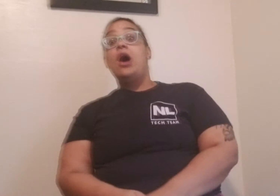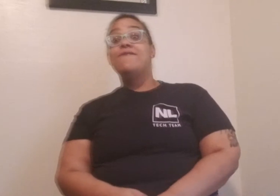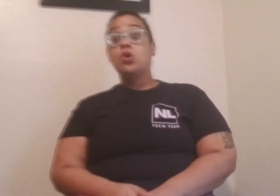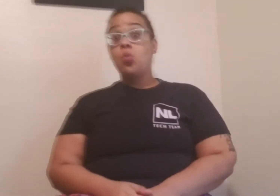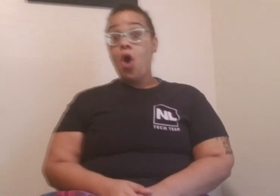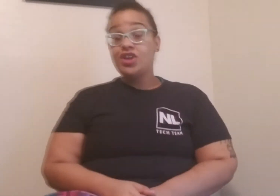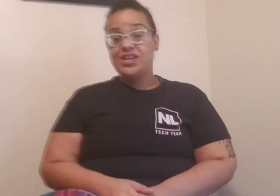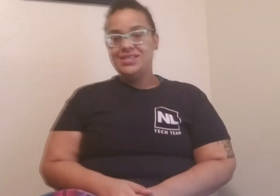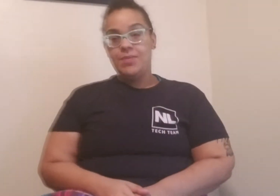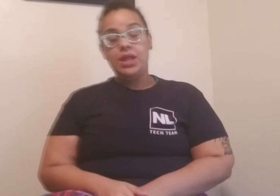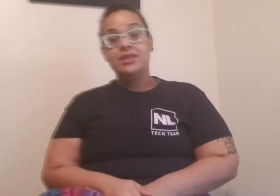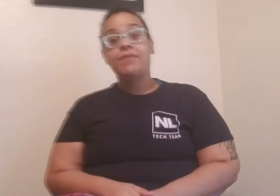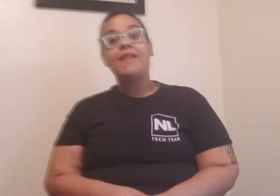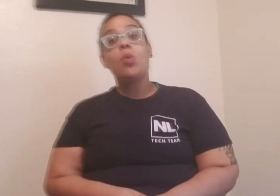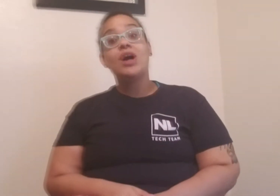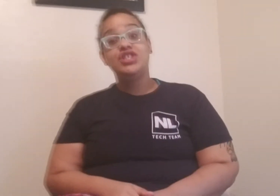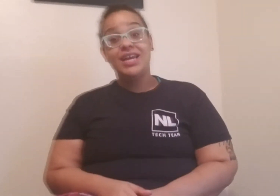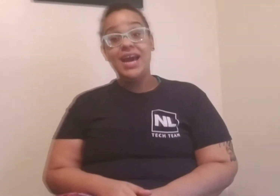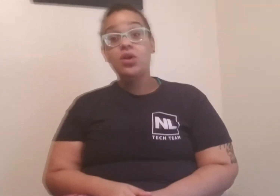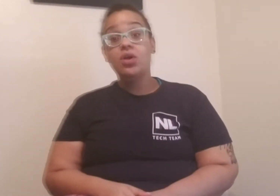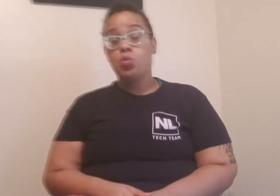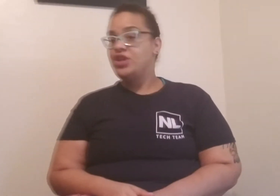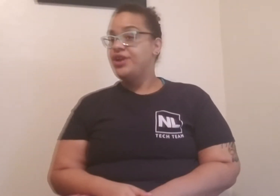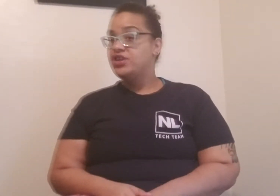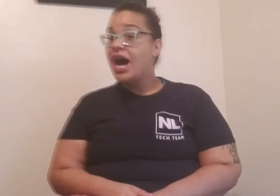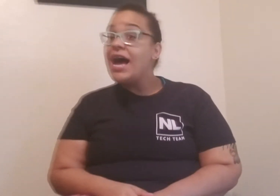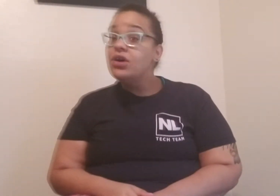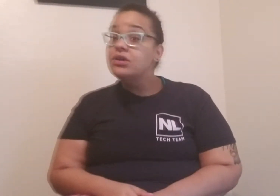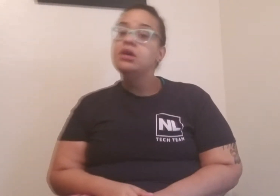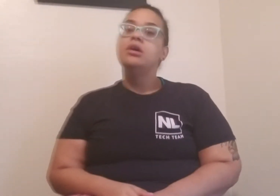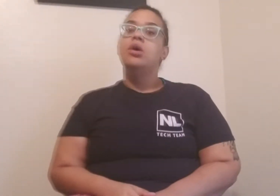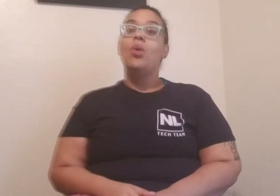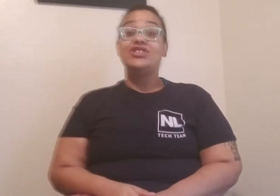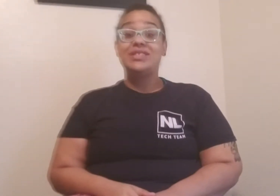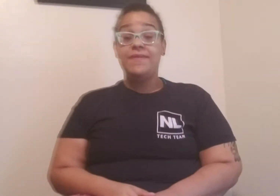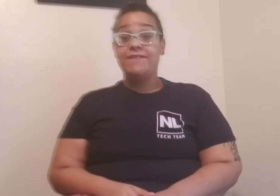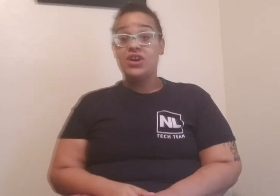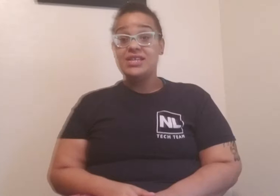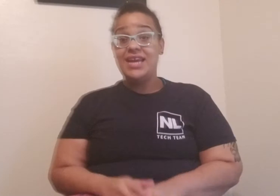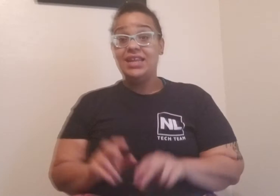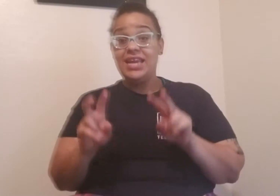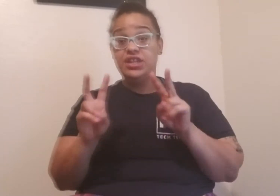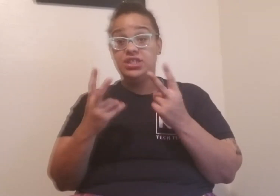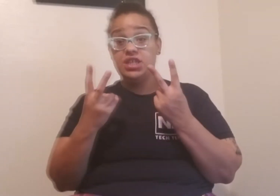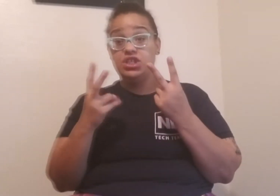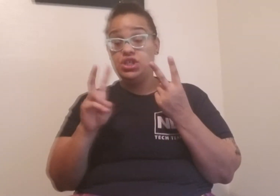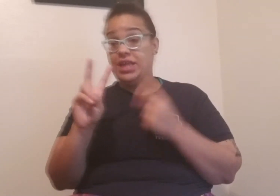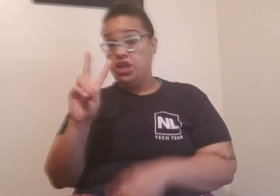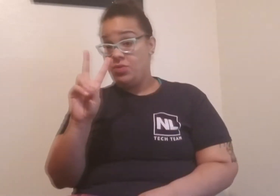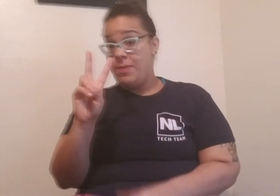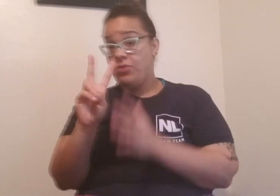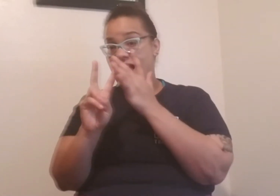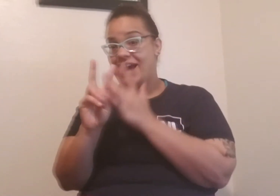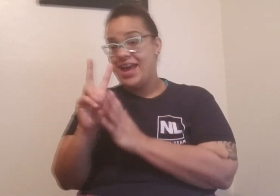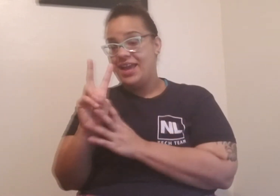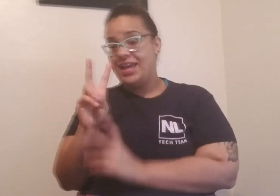if you're watching something like watching a kettle, watching a child, watching something very intently, it's like, remember the eye hand